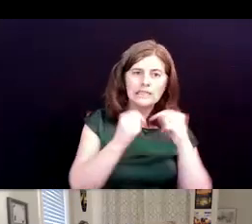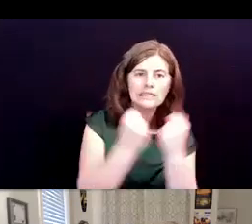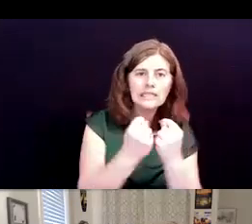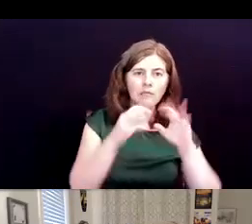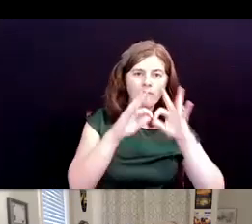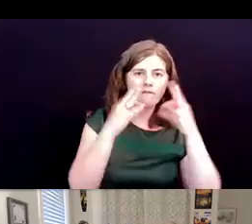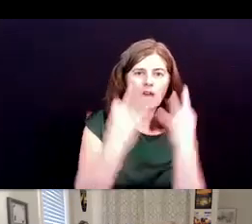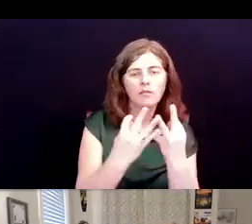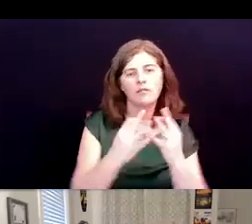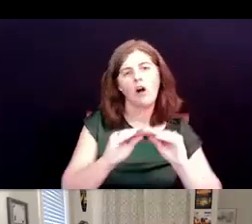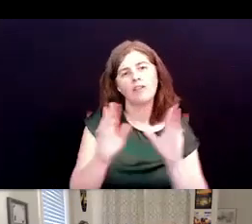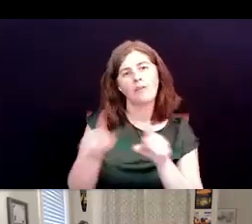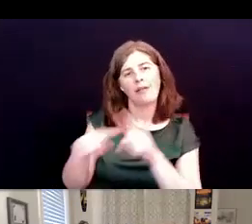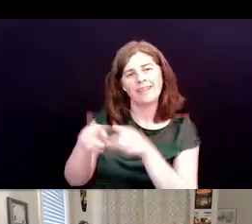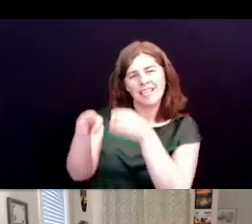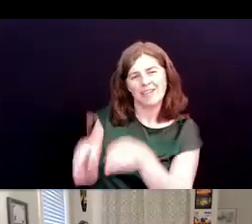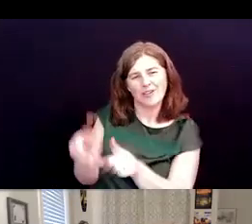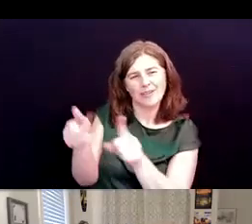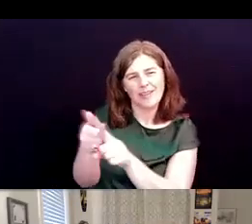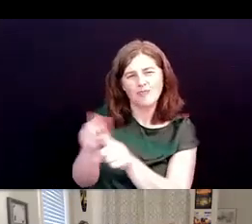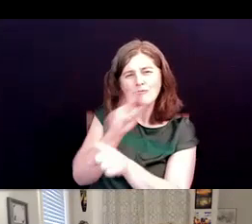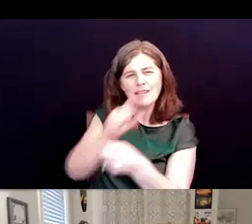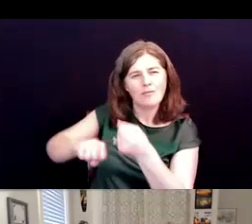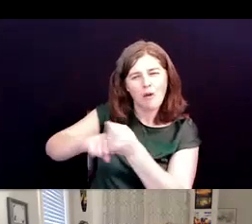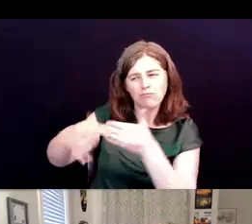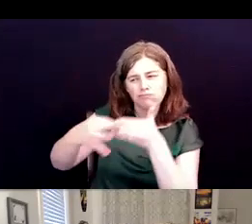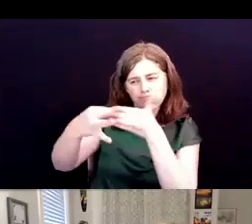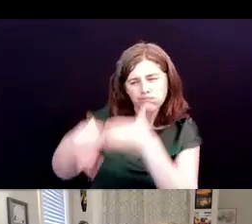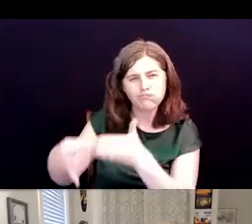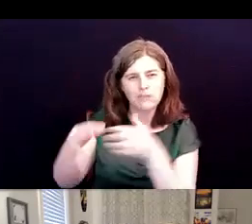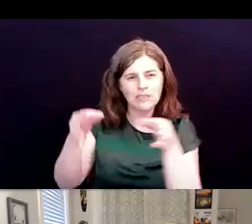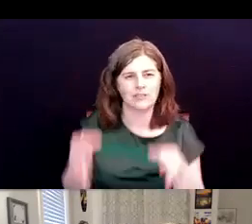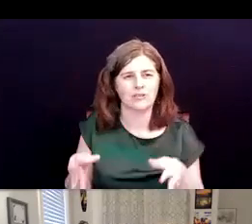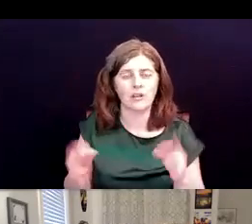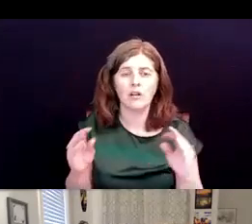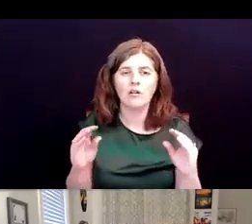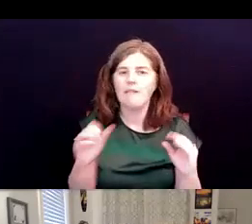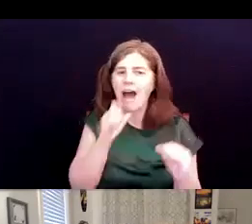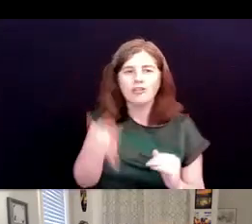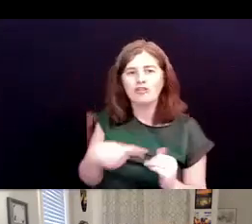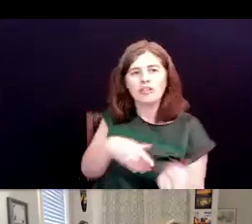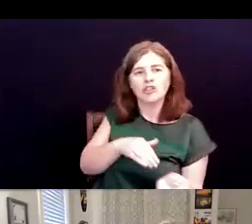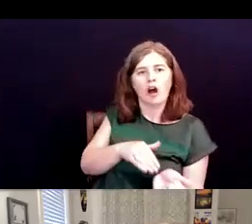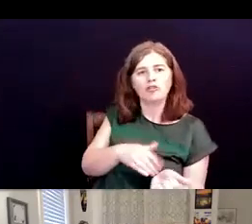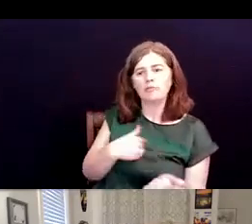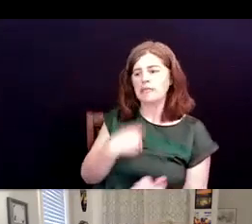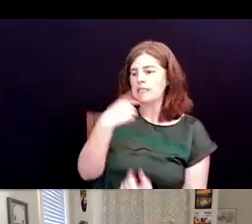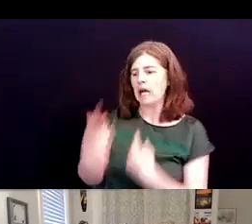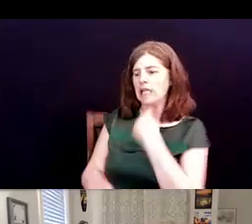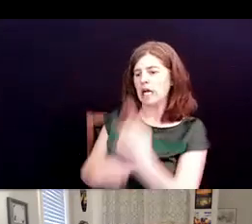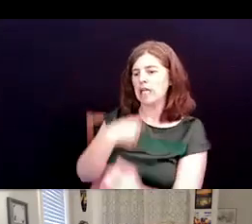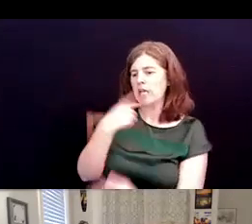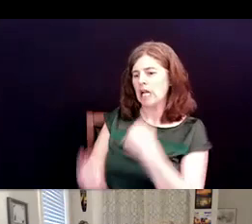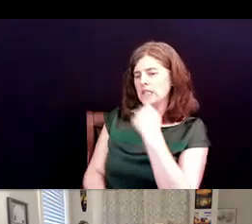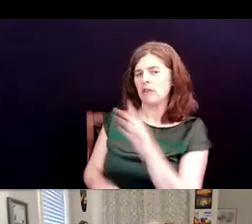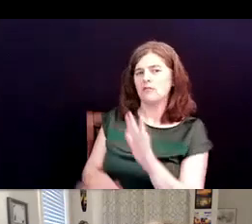then obviously the individual to really support and guide those decisions. And so it's much more than the individual pieces that make up those